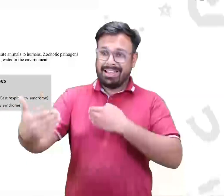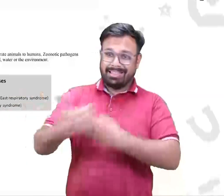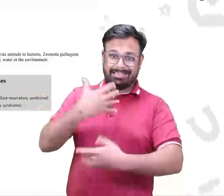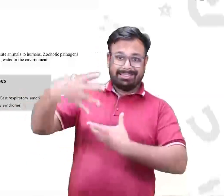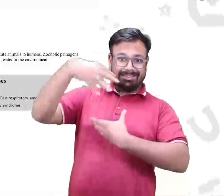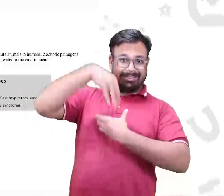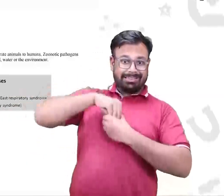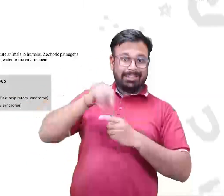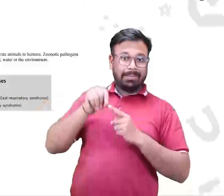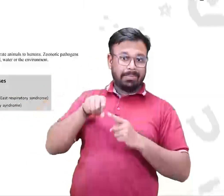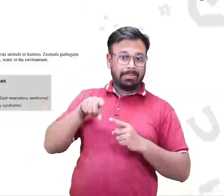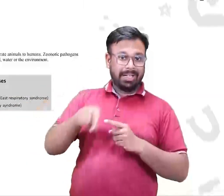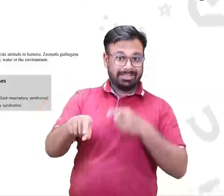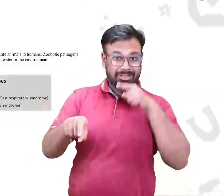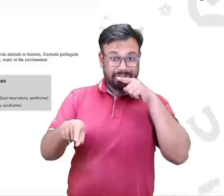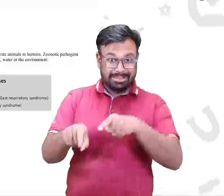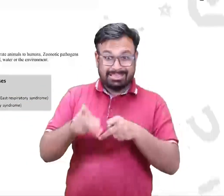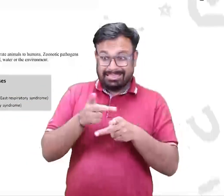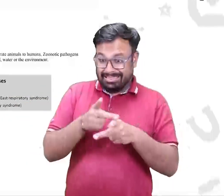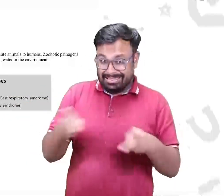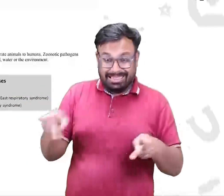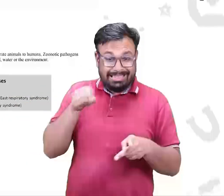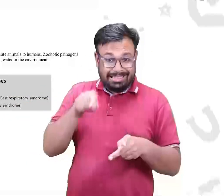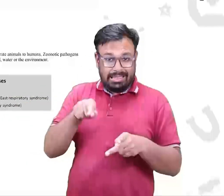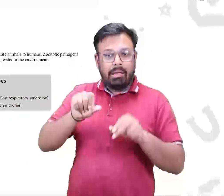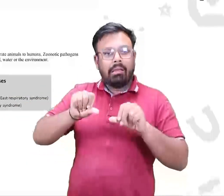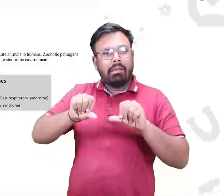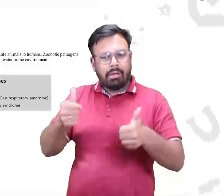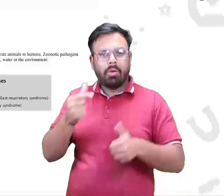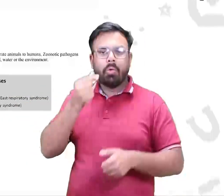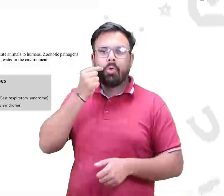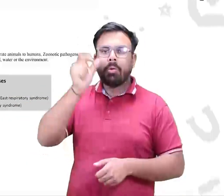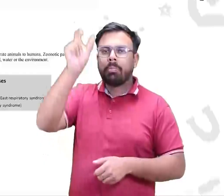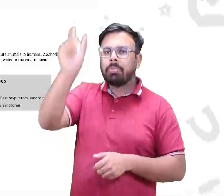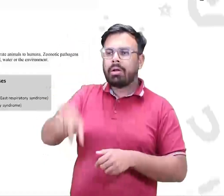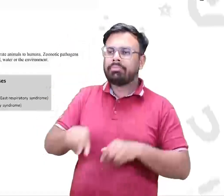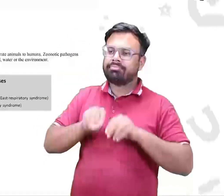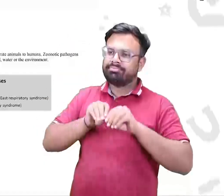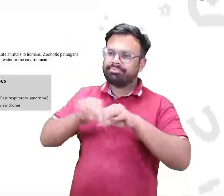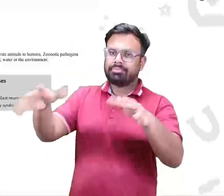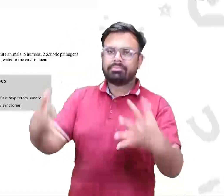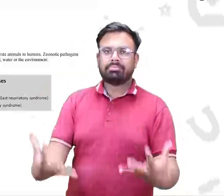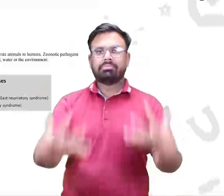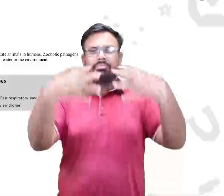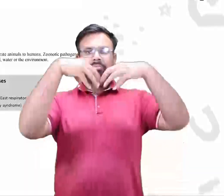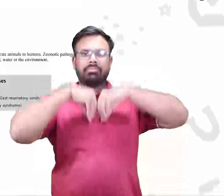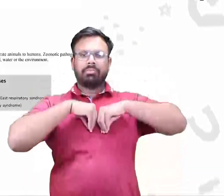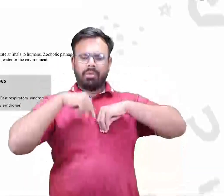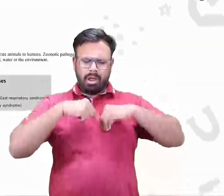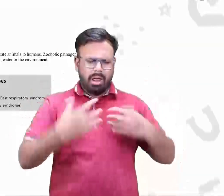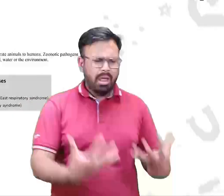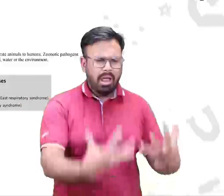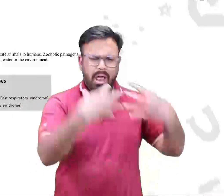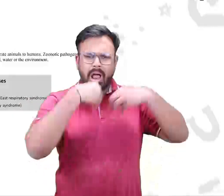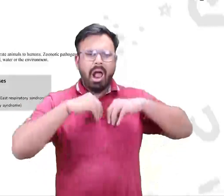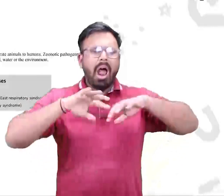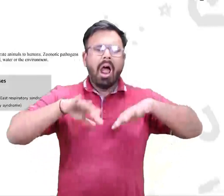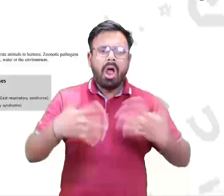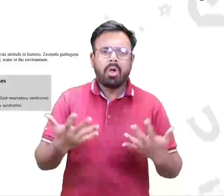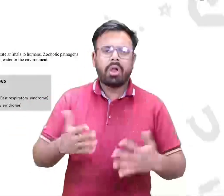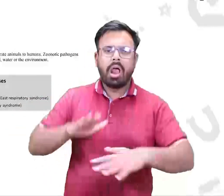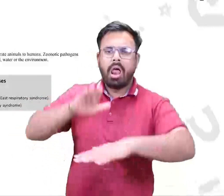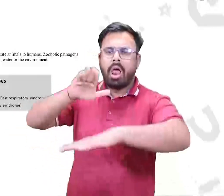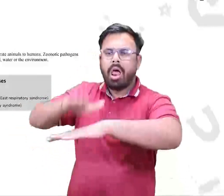Zoonotic disease can spread to humans through direct contact or through food,